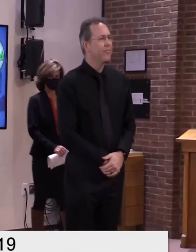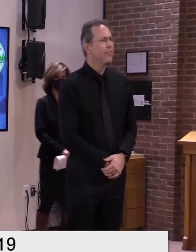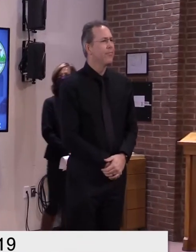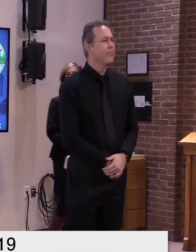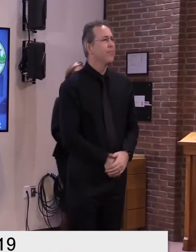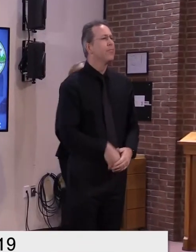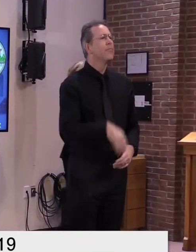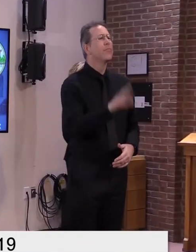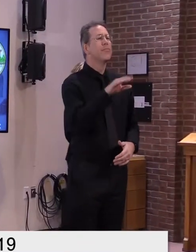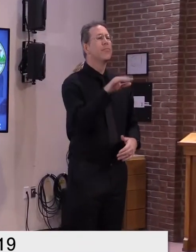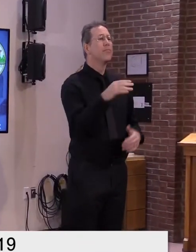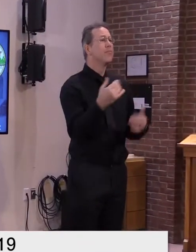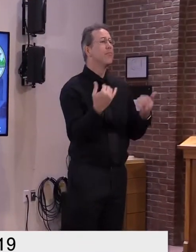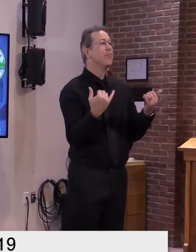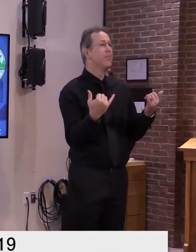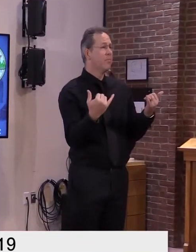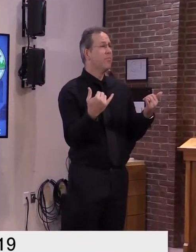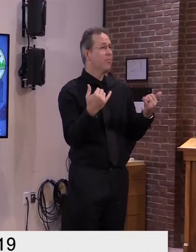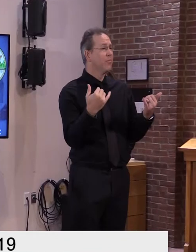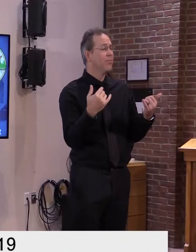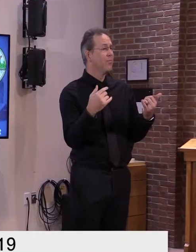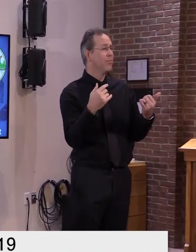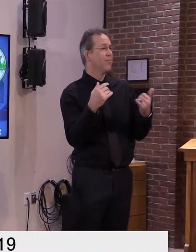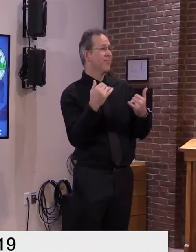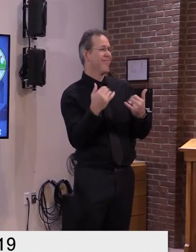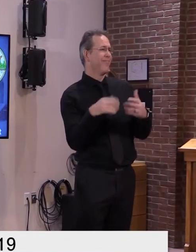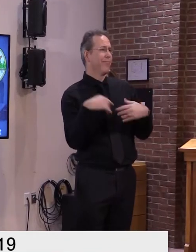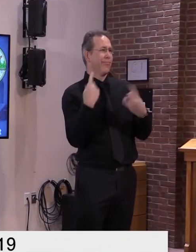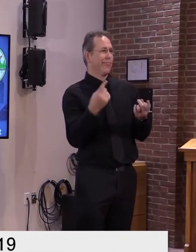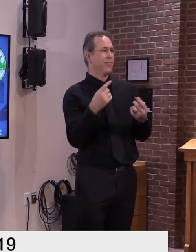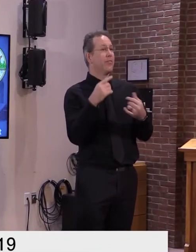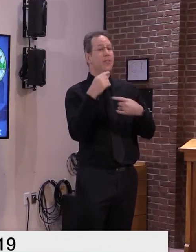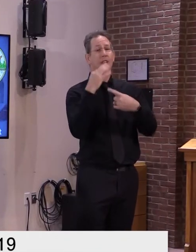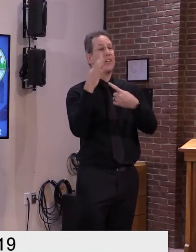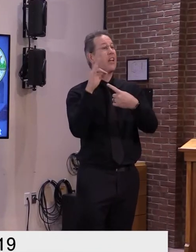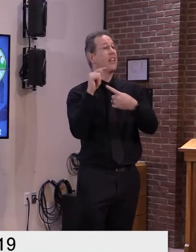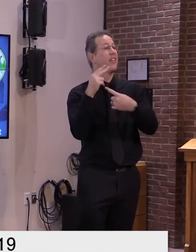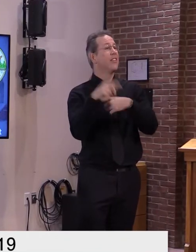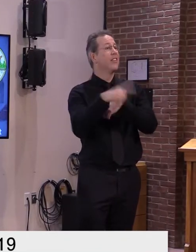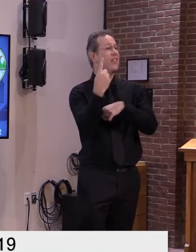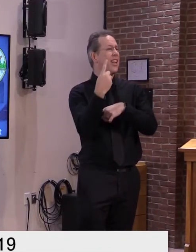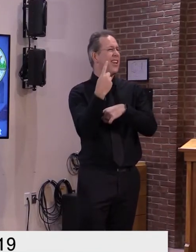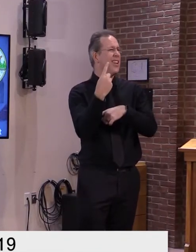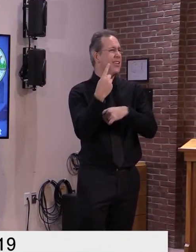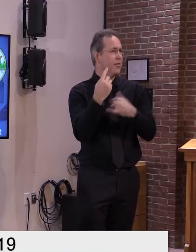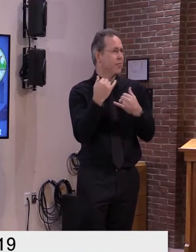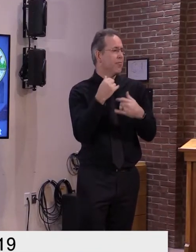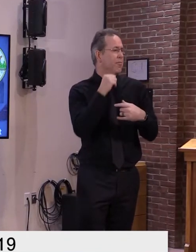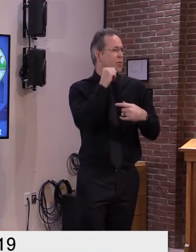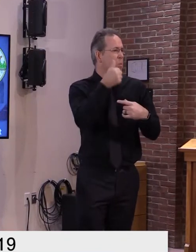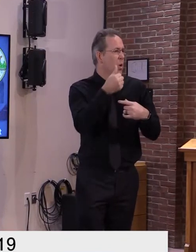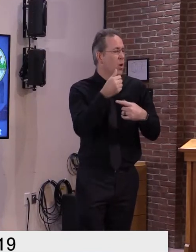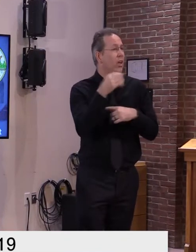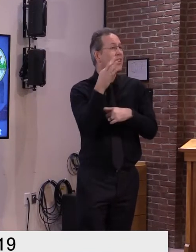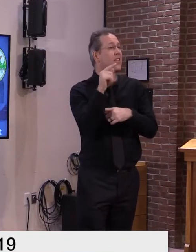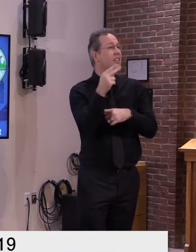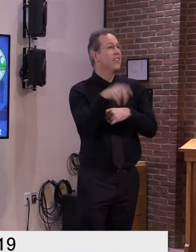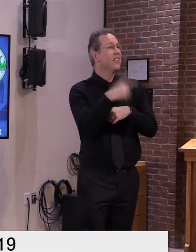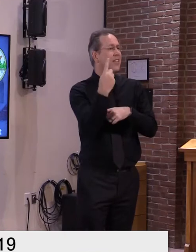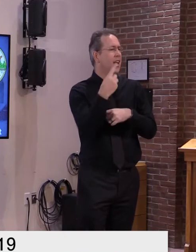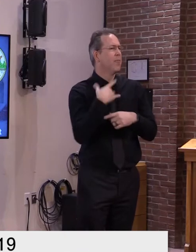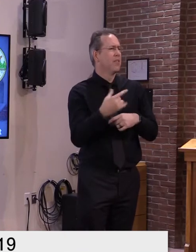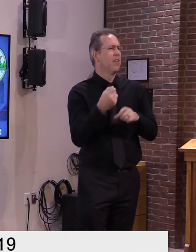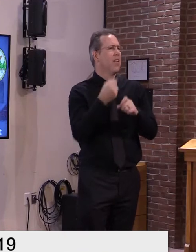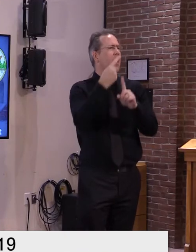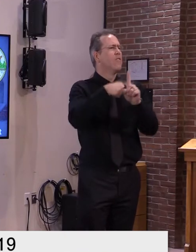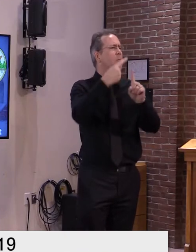As we have on the 19th of every month, tomorrow we will be lowering the flags to half-mast to honor the